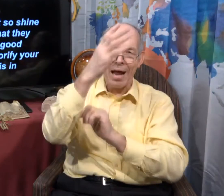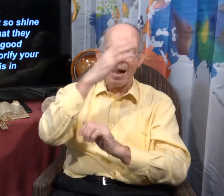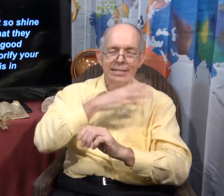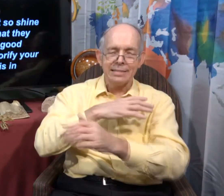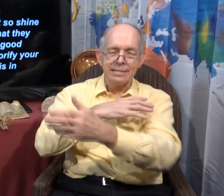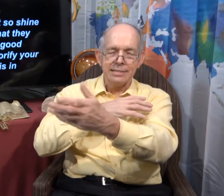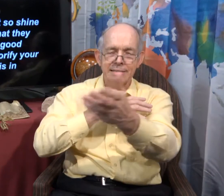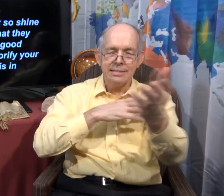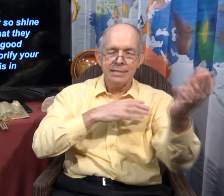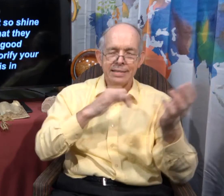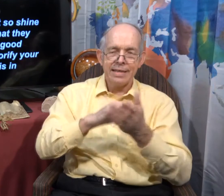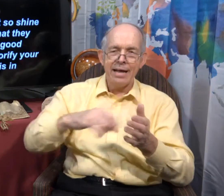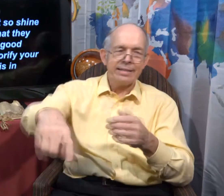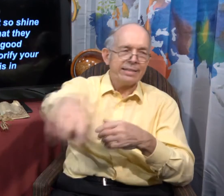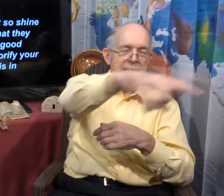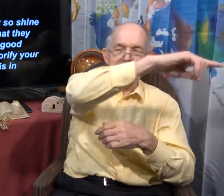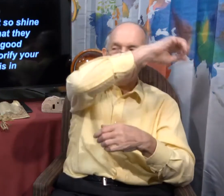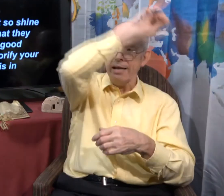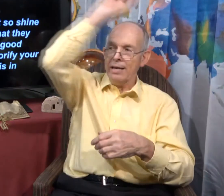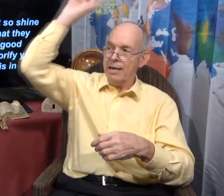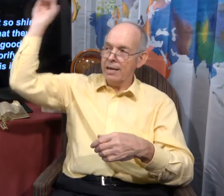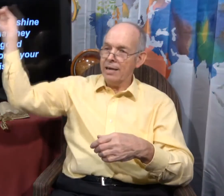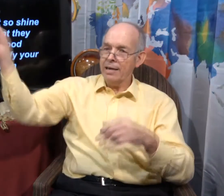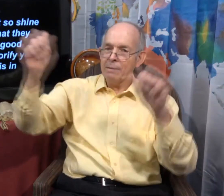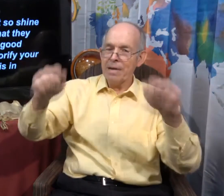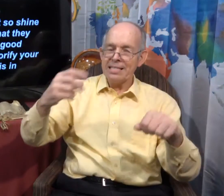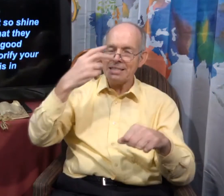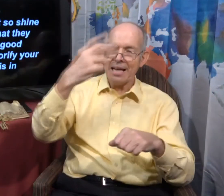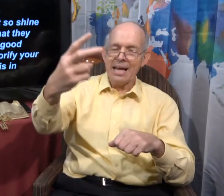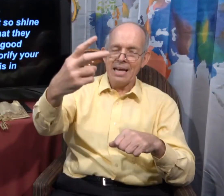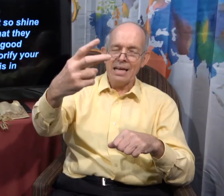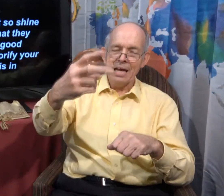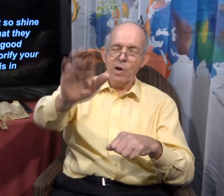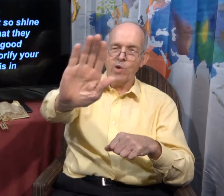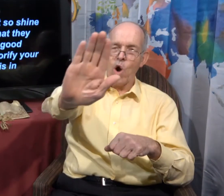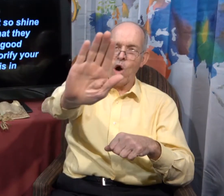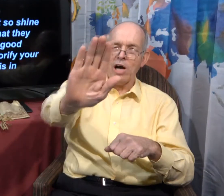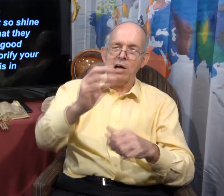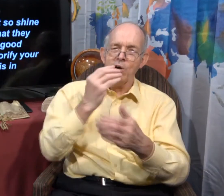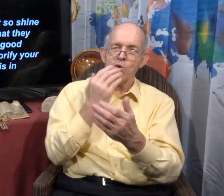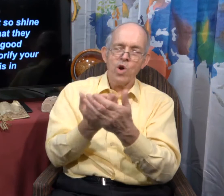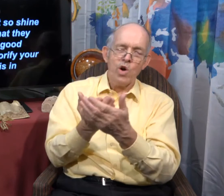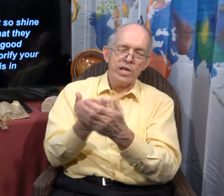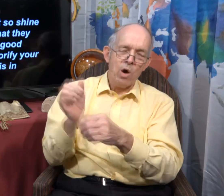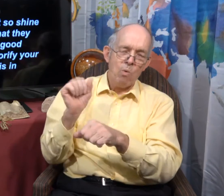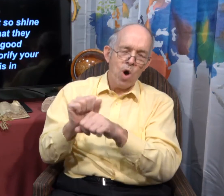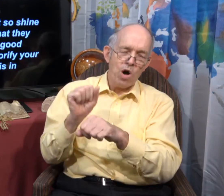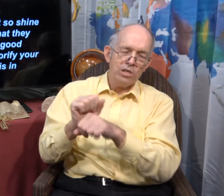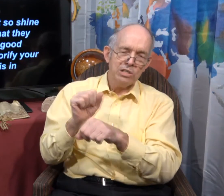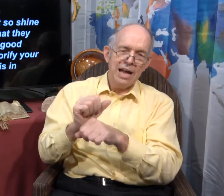men, that they may see your good work